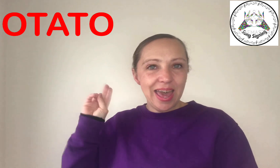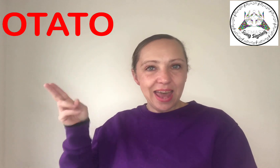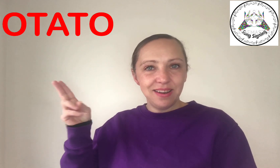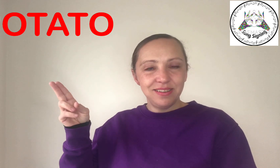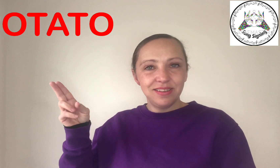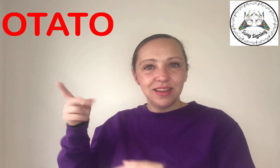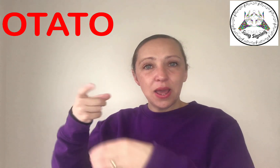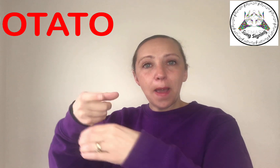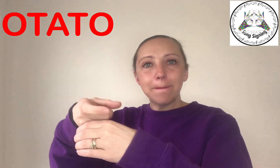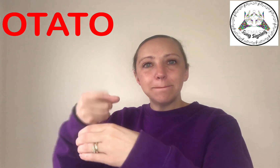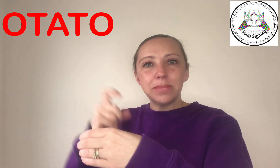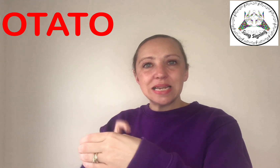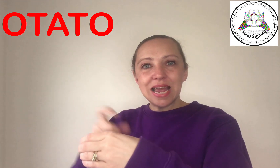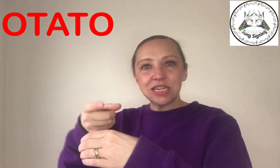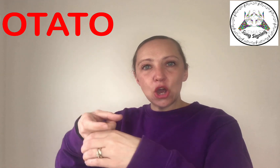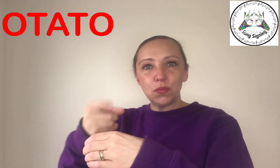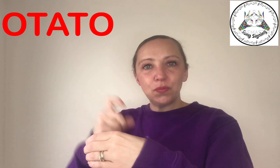Again, potato.